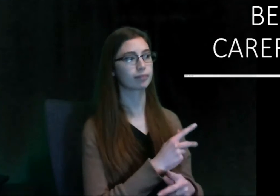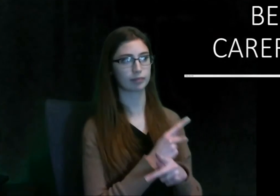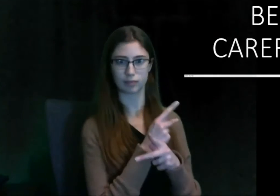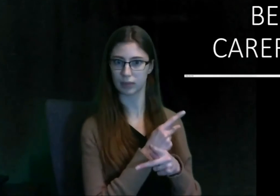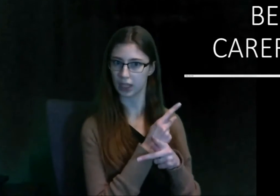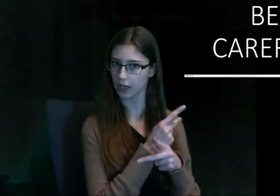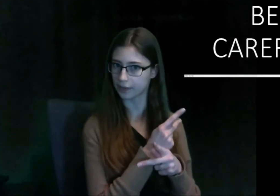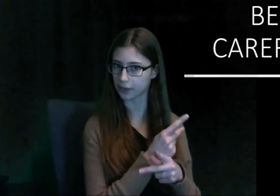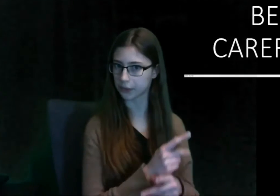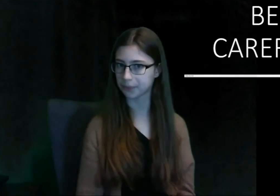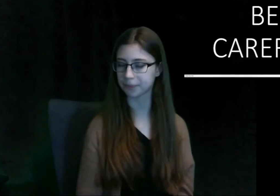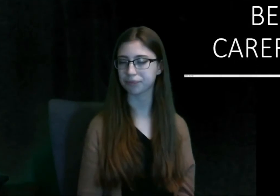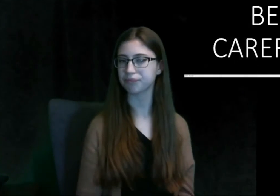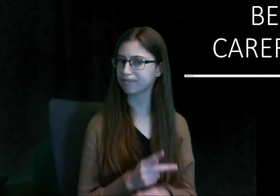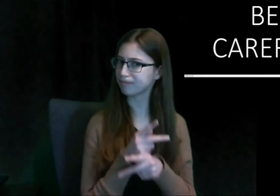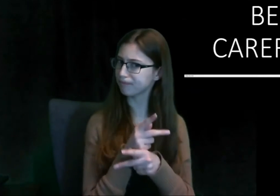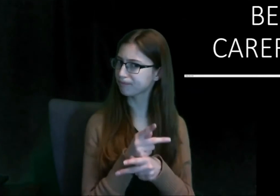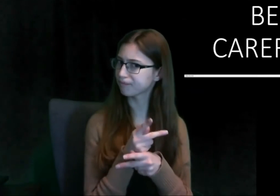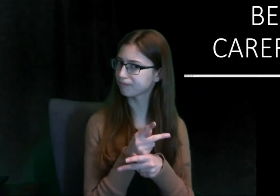Be careful.